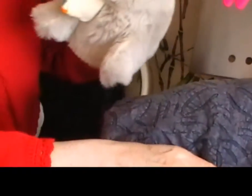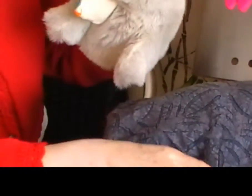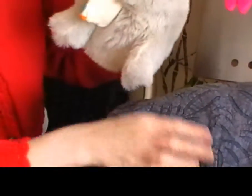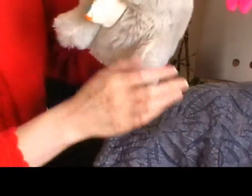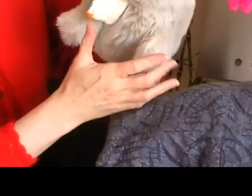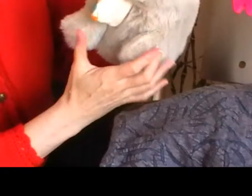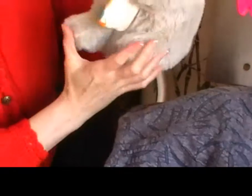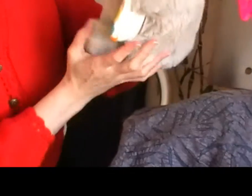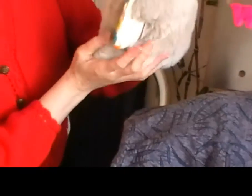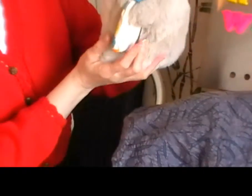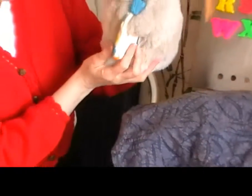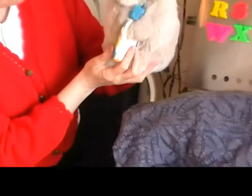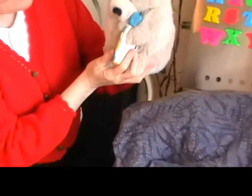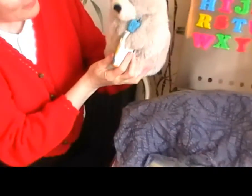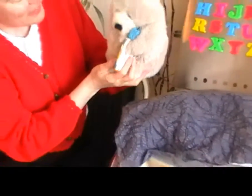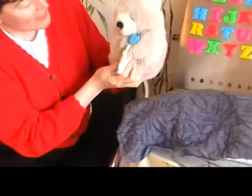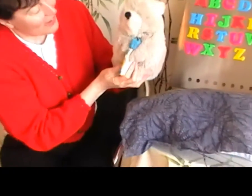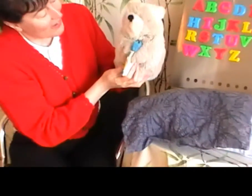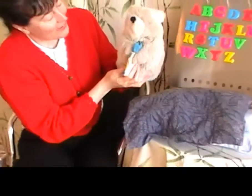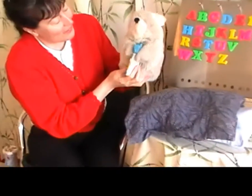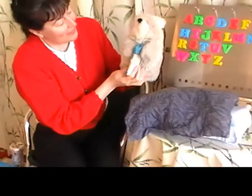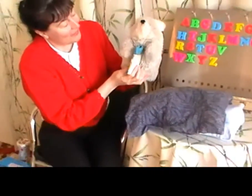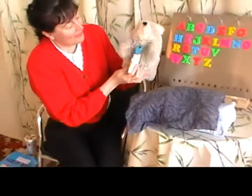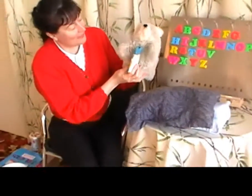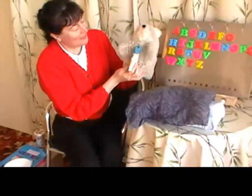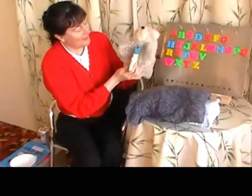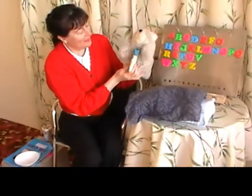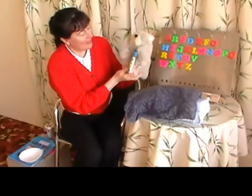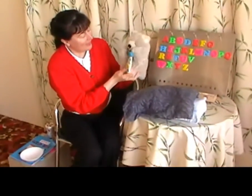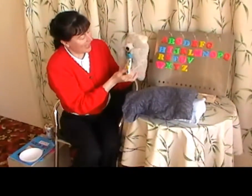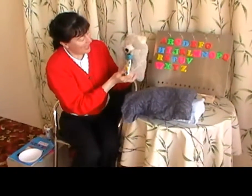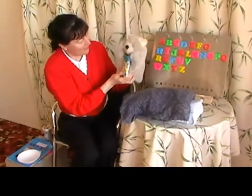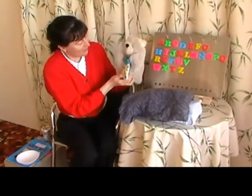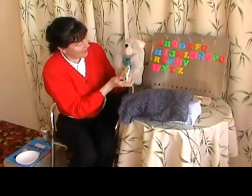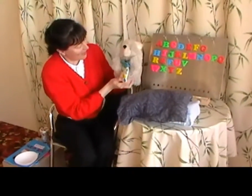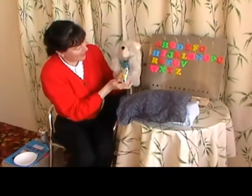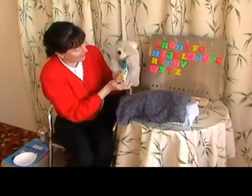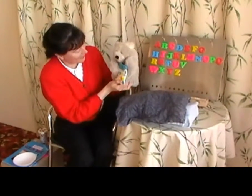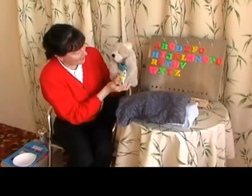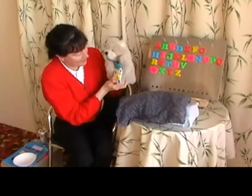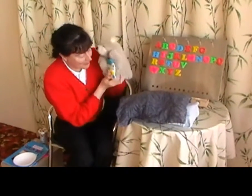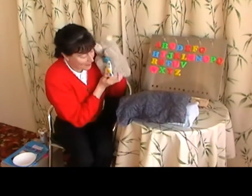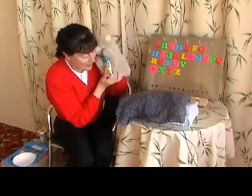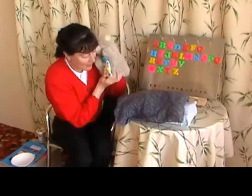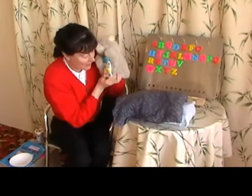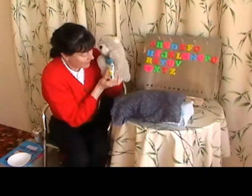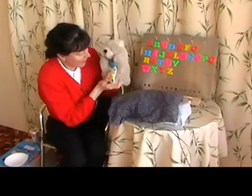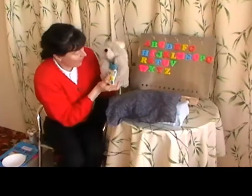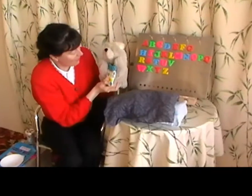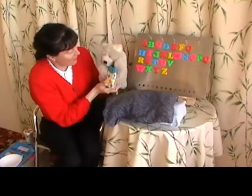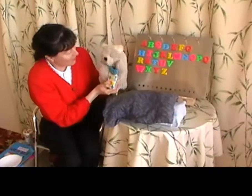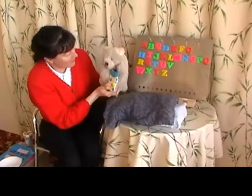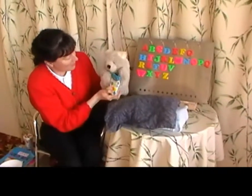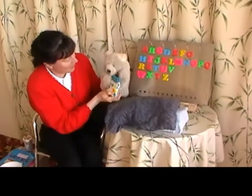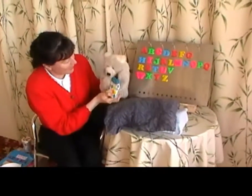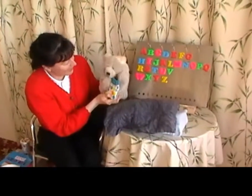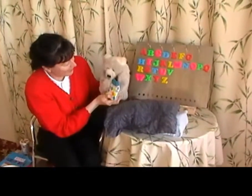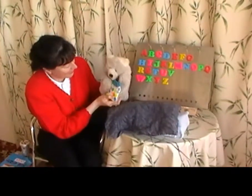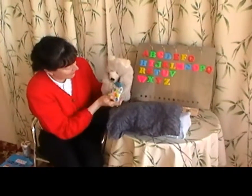Are you awake now? Another yawn. Oh, what's that you've got? It's your hot water bottle. Was